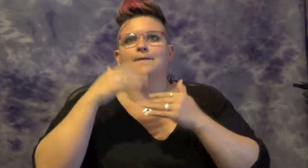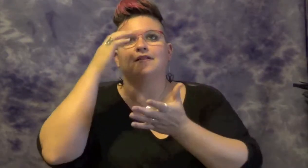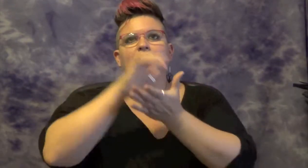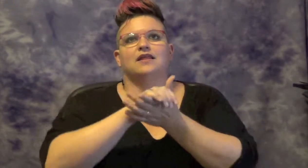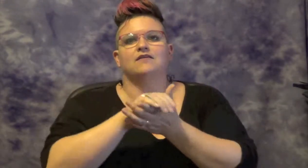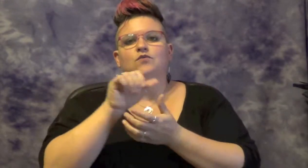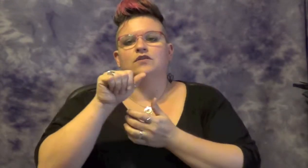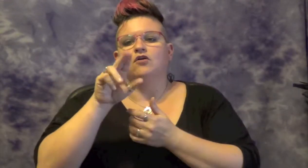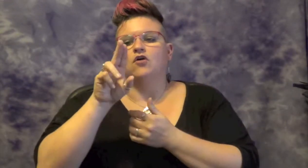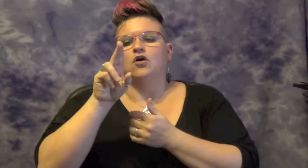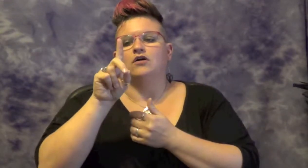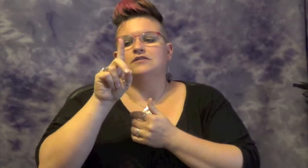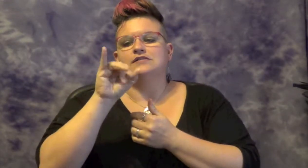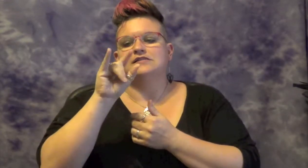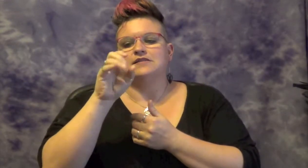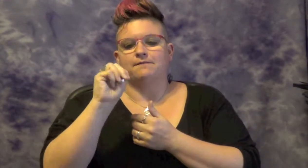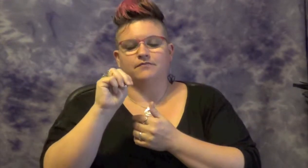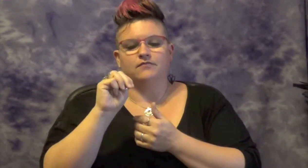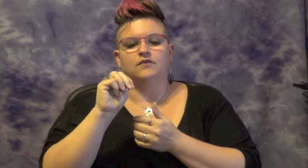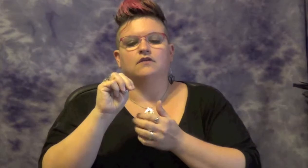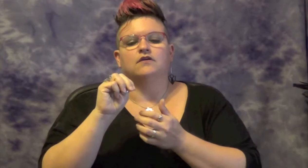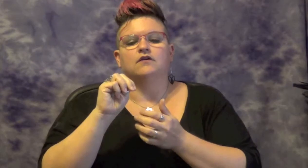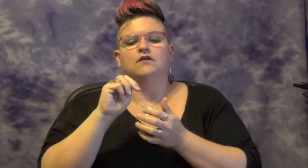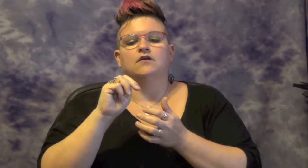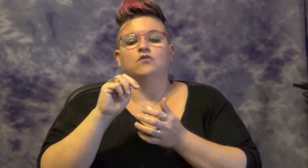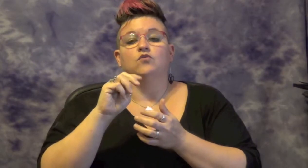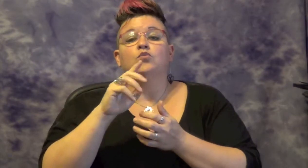Also, people believe that autism,